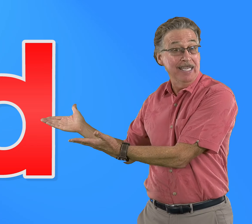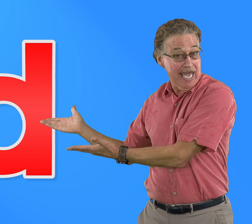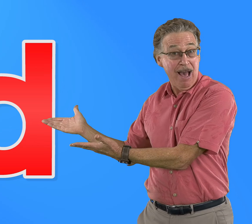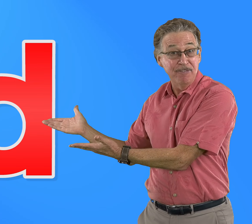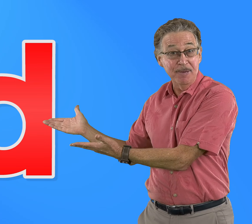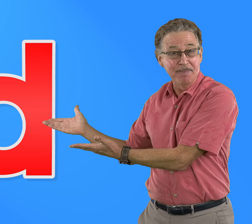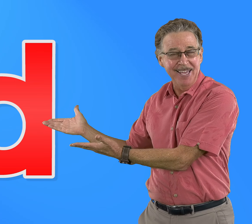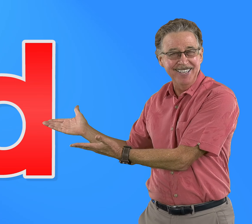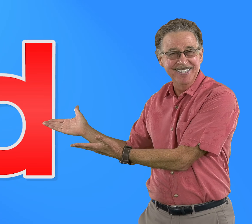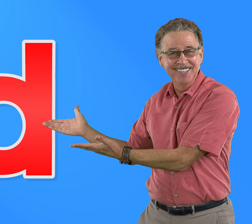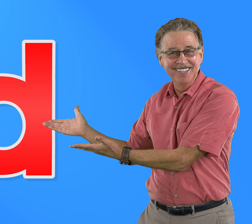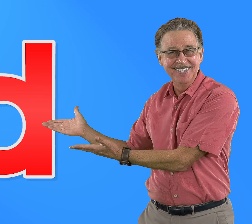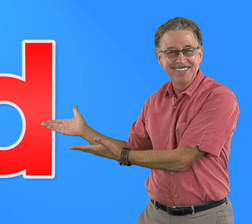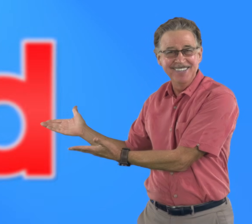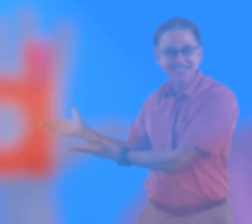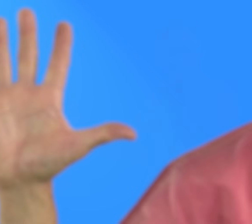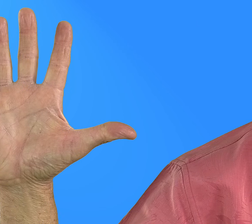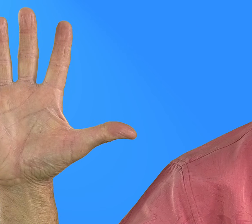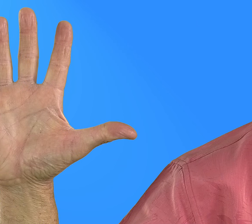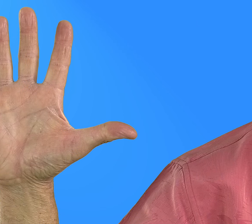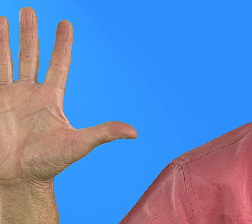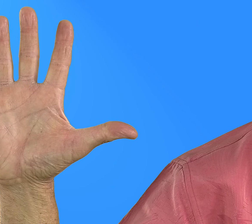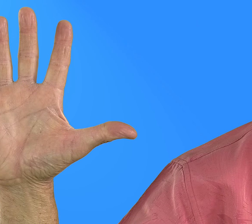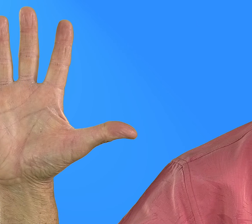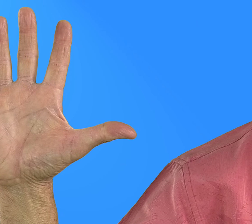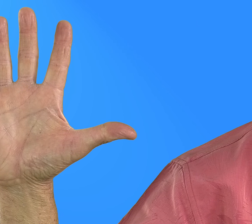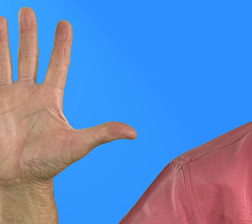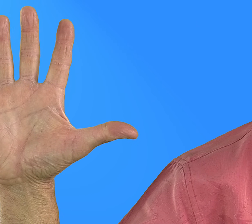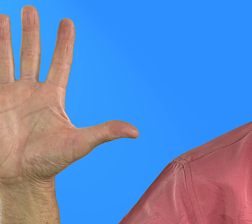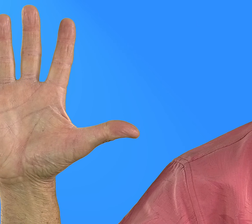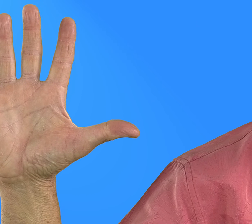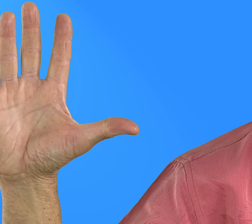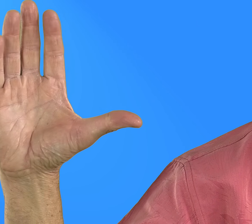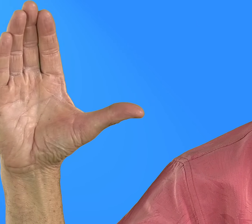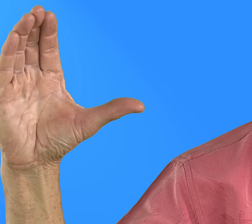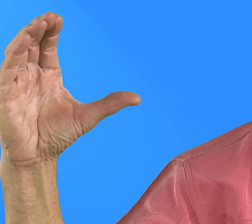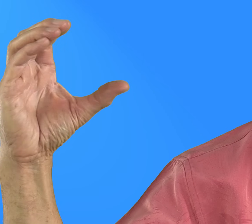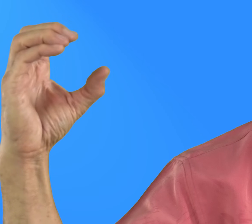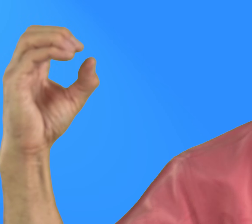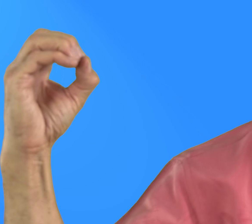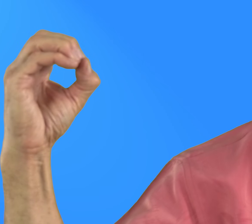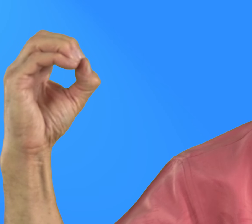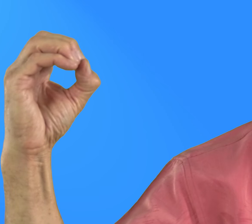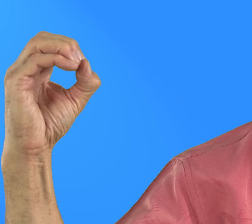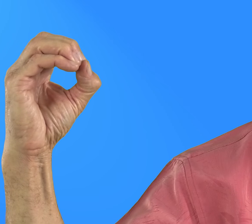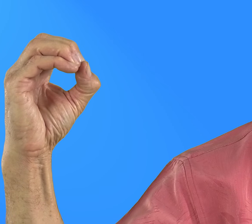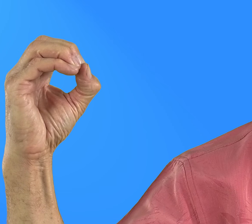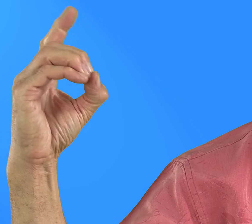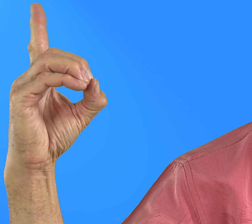the alphabet. To sign letter D, make an O, pointer finger straight